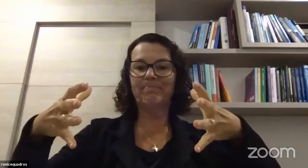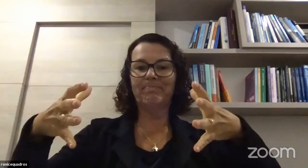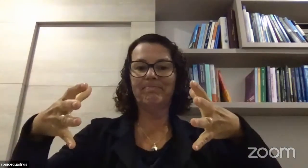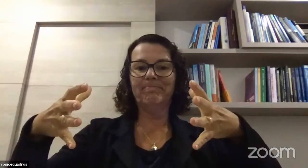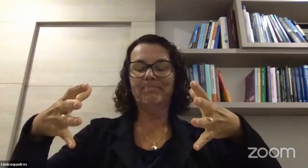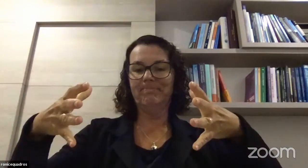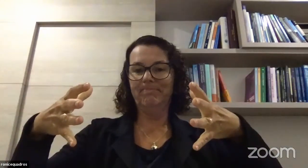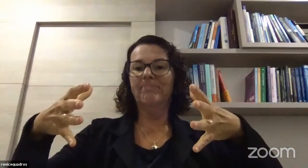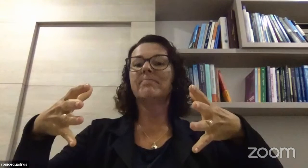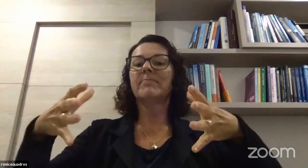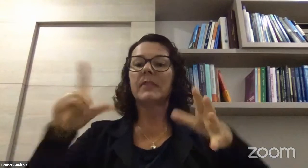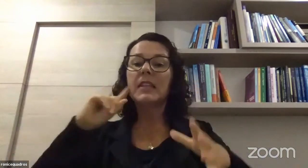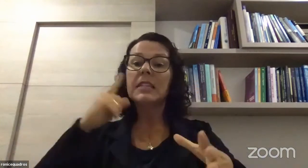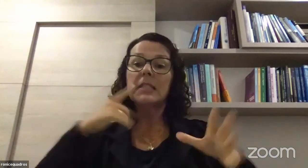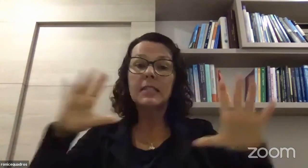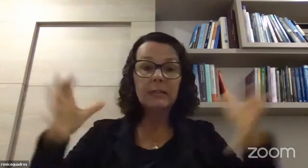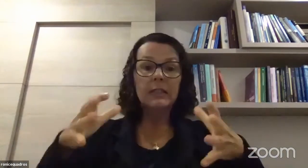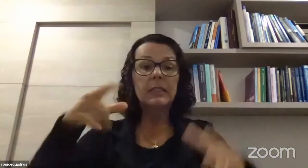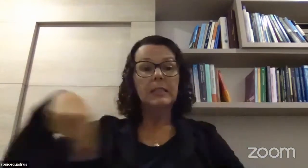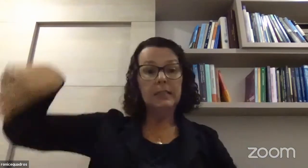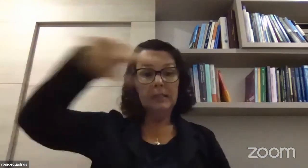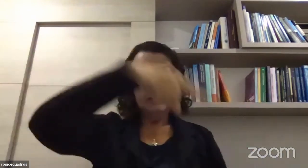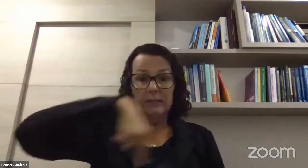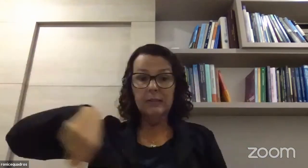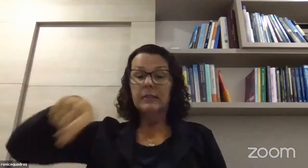support of the deaf community.